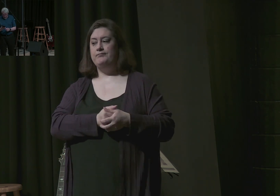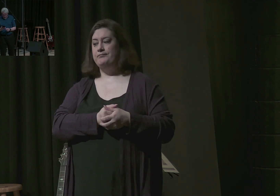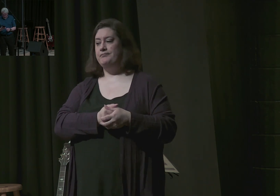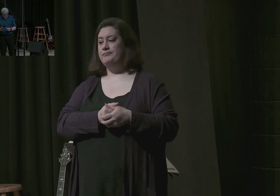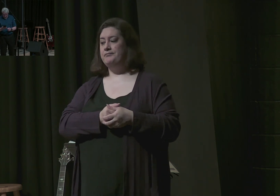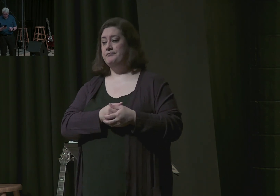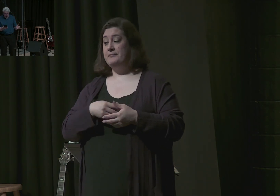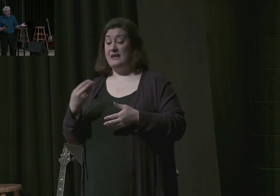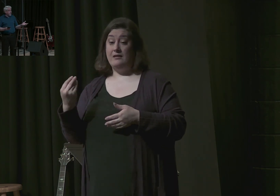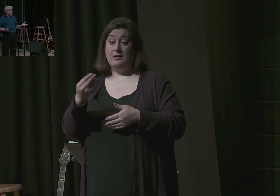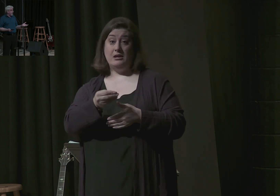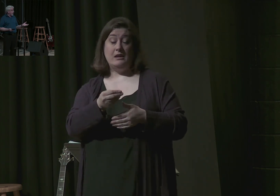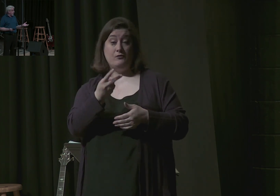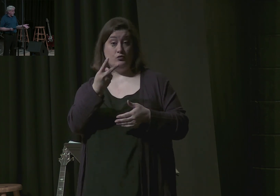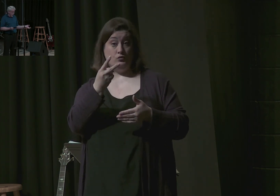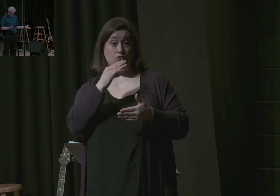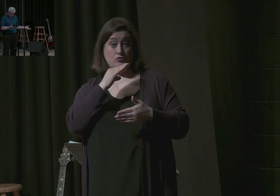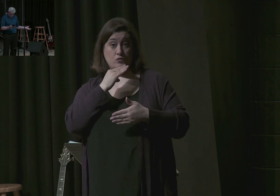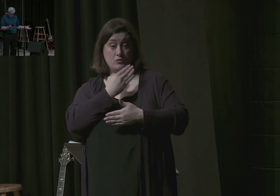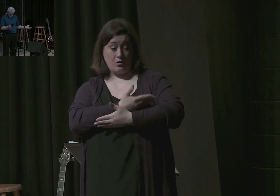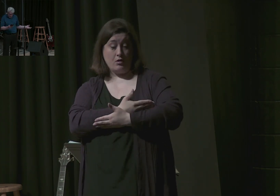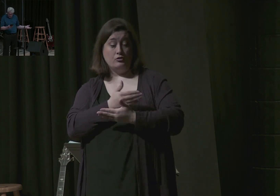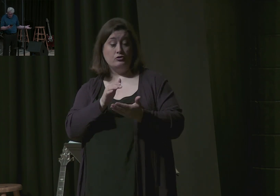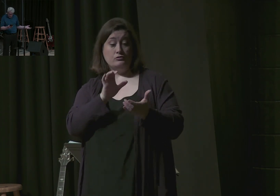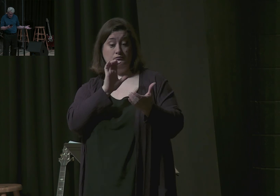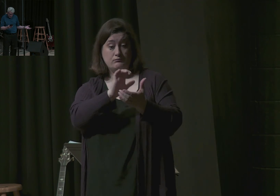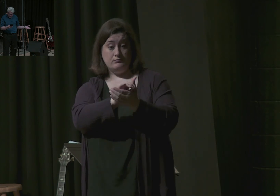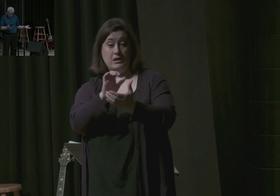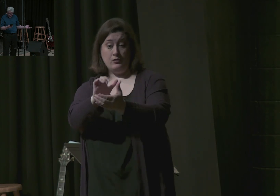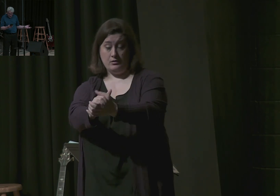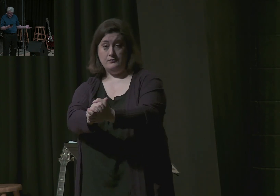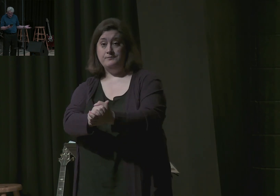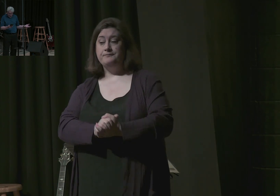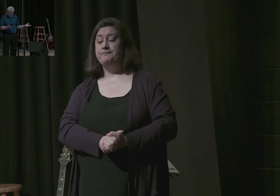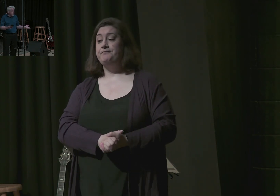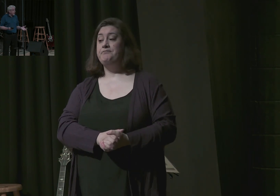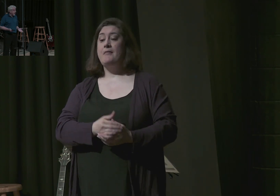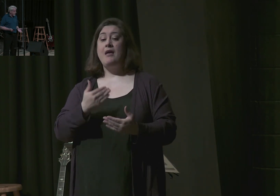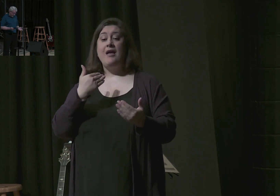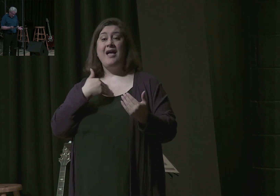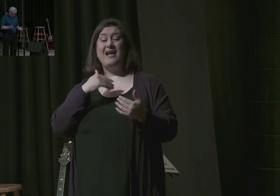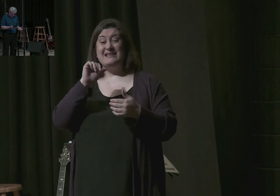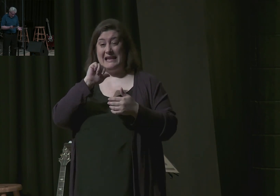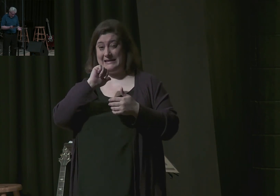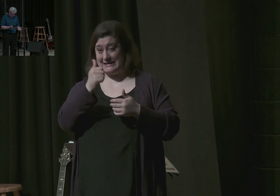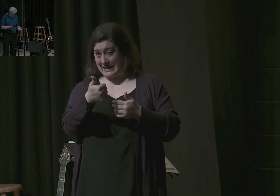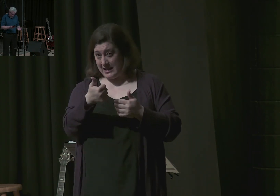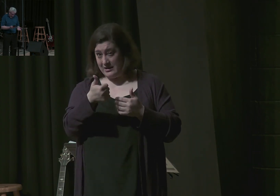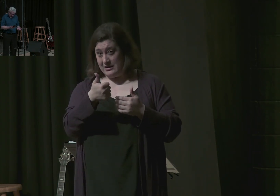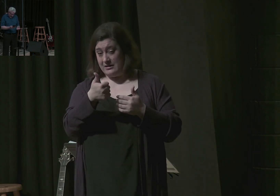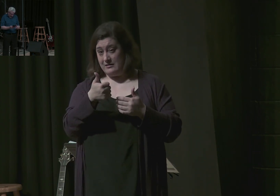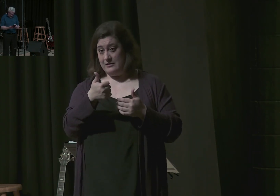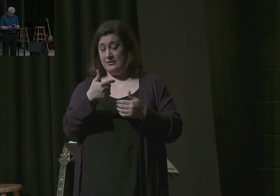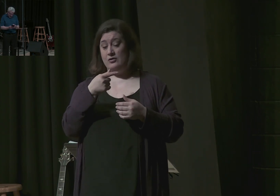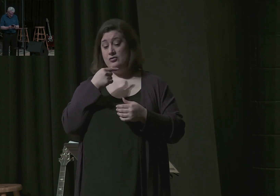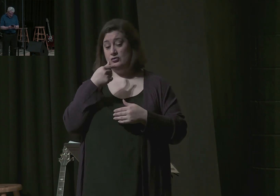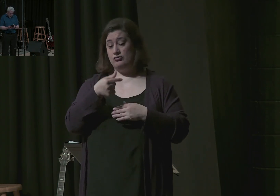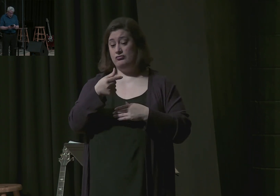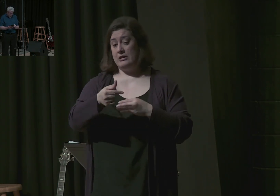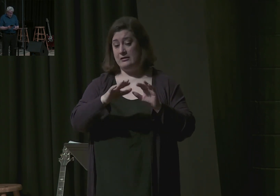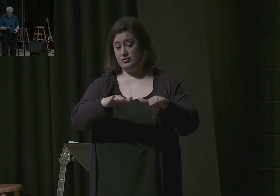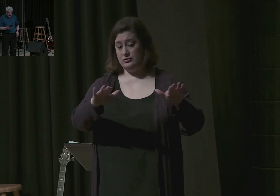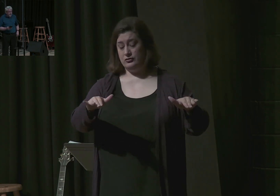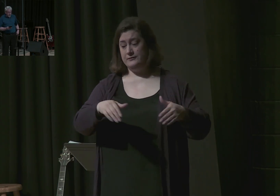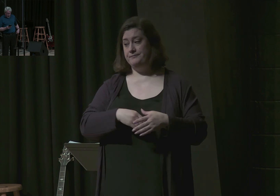schemes. Jacob has married both of his daughters, has produced 10 grandsons, has allowed himself to